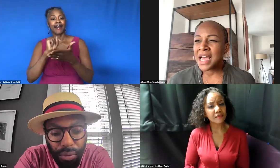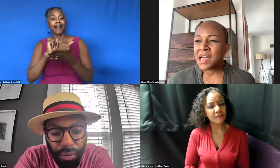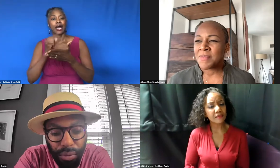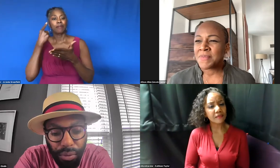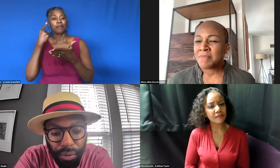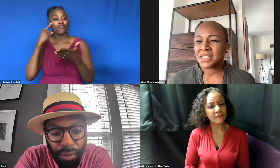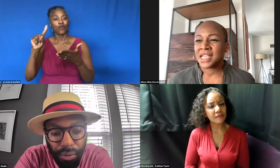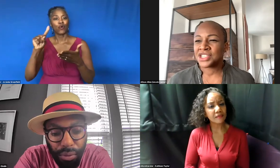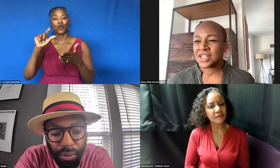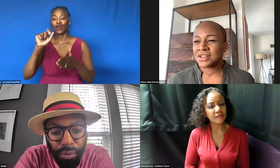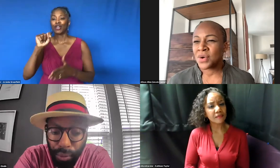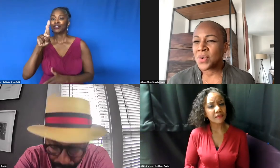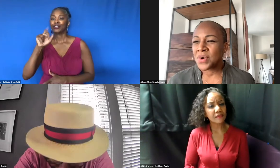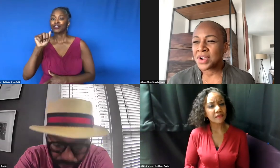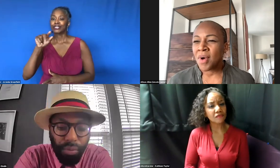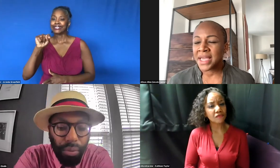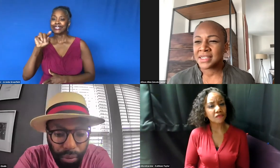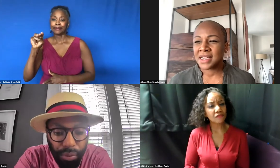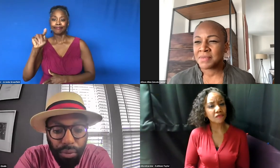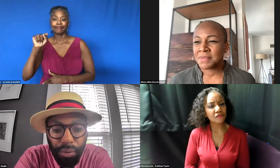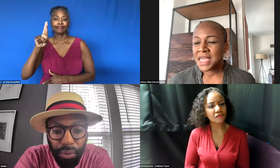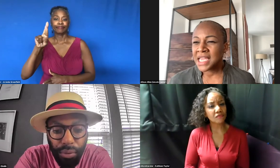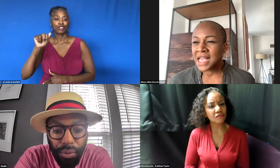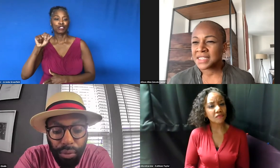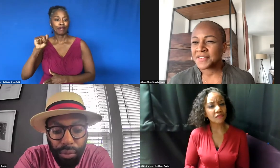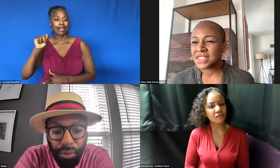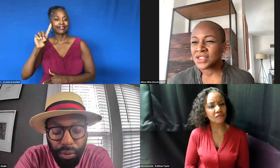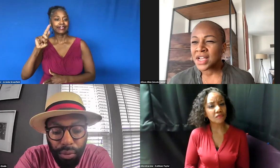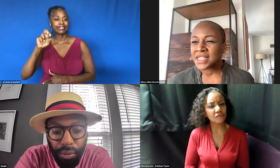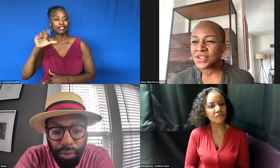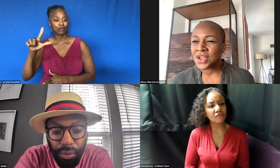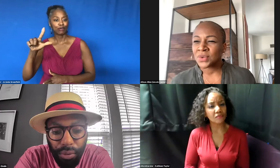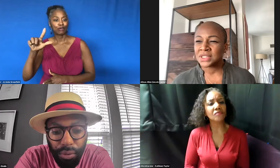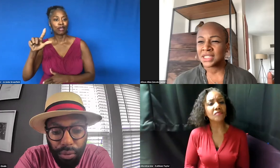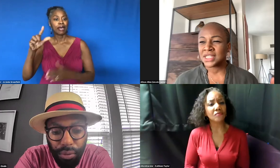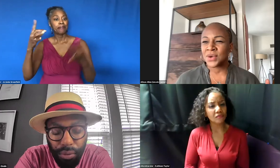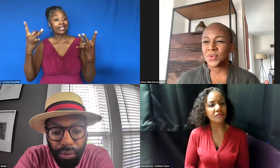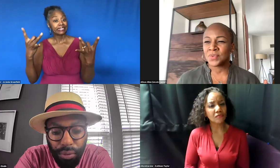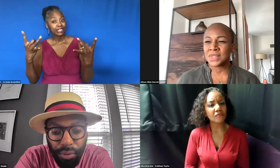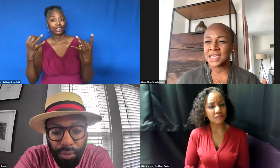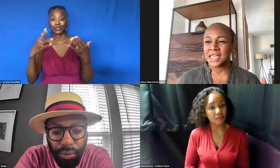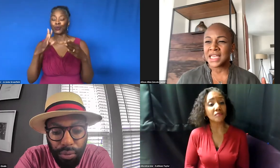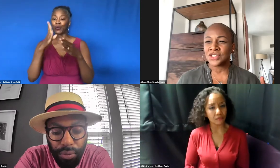transcendental meditation or quiet time and activities, as long as, you know,